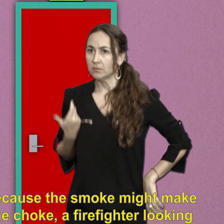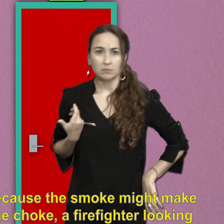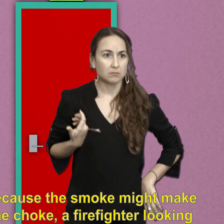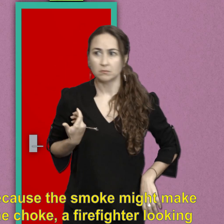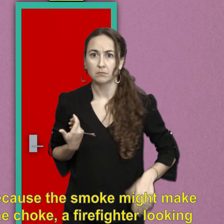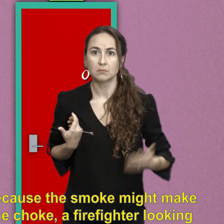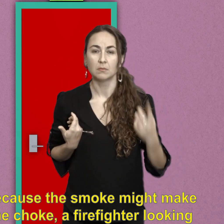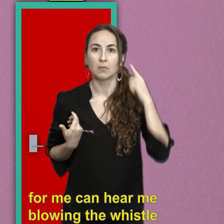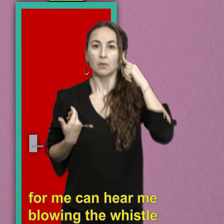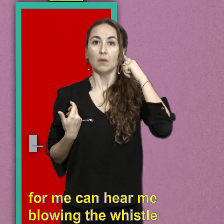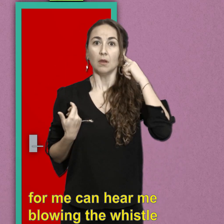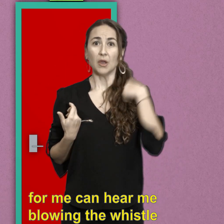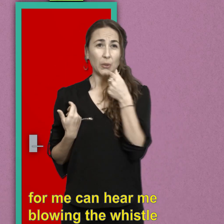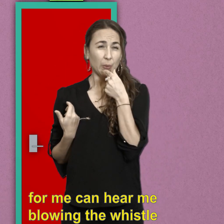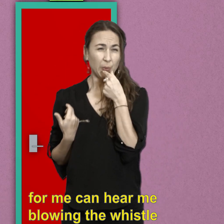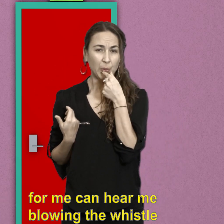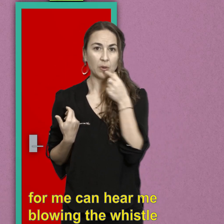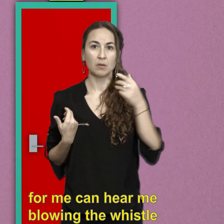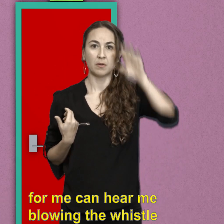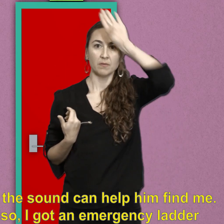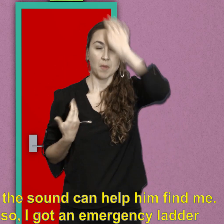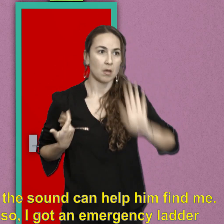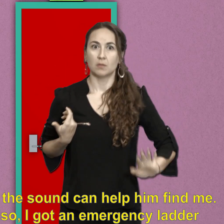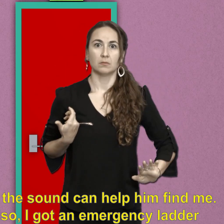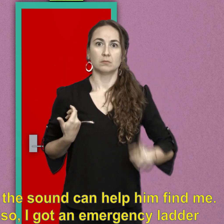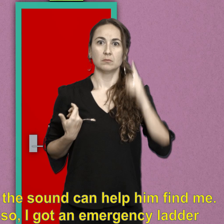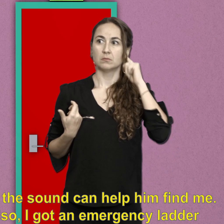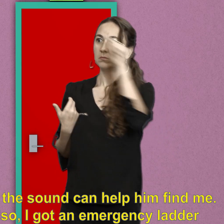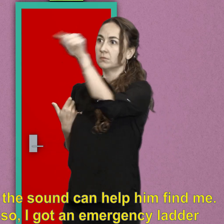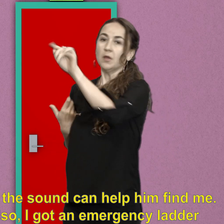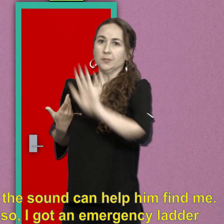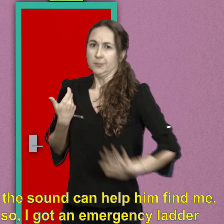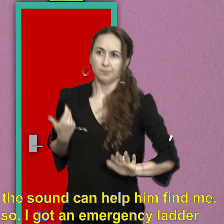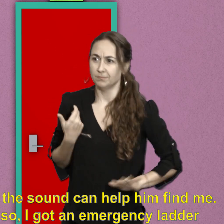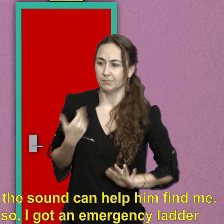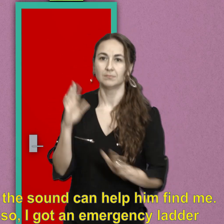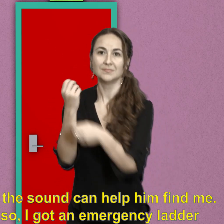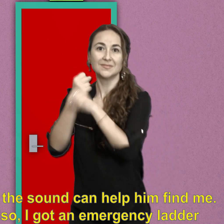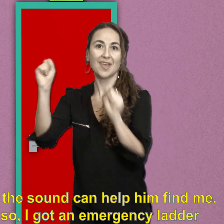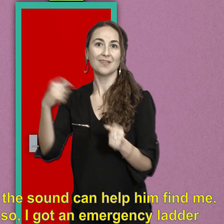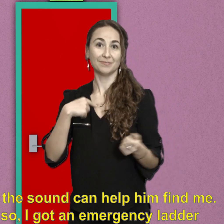a firefighter looking for me can hear me blowing the whistle and the sound can help him find me.